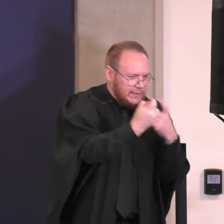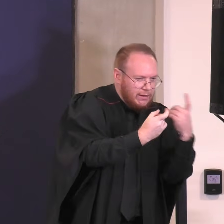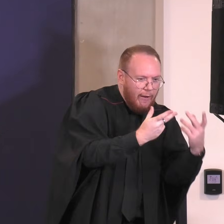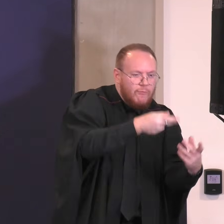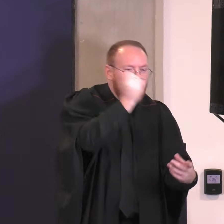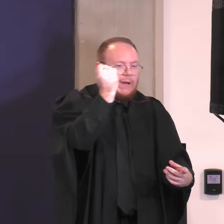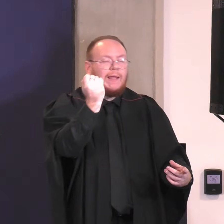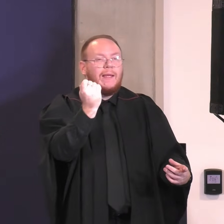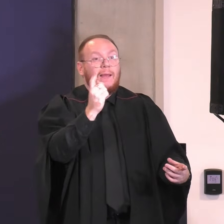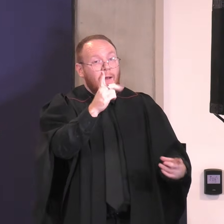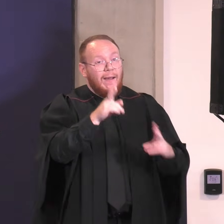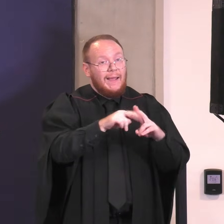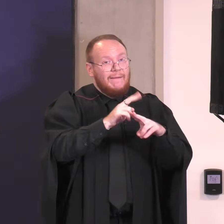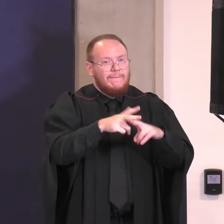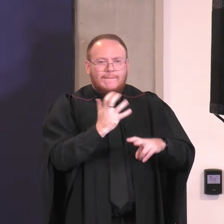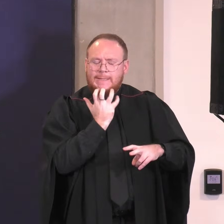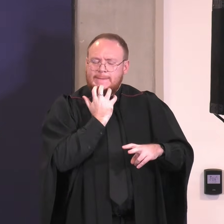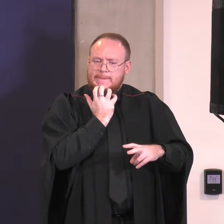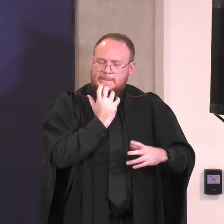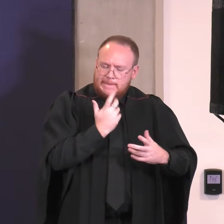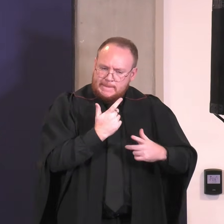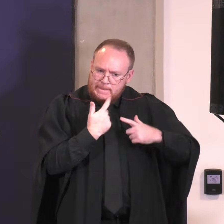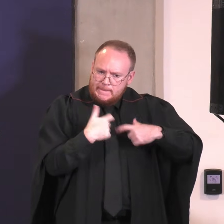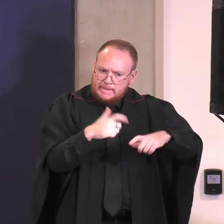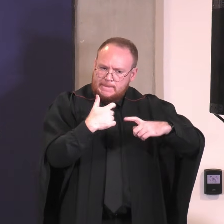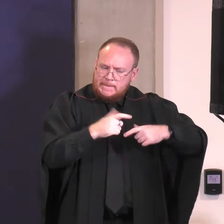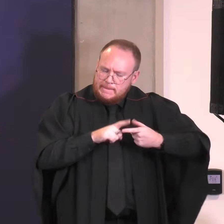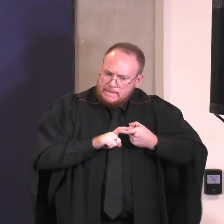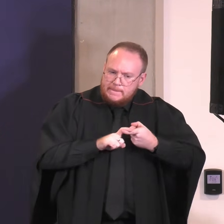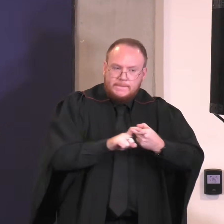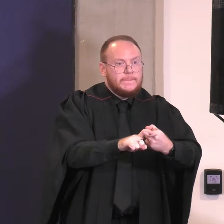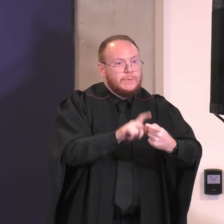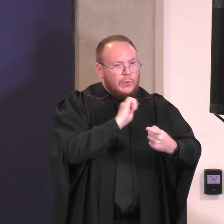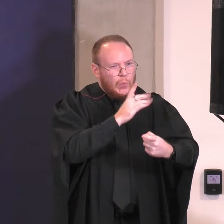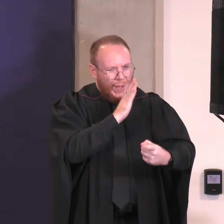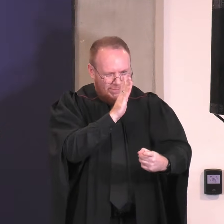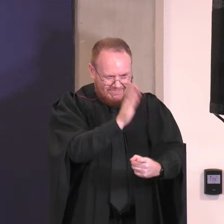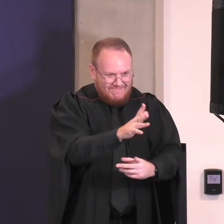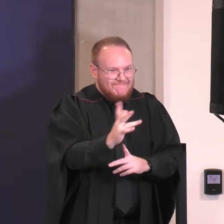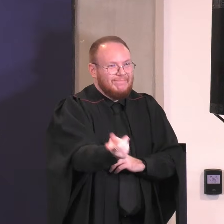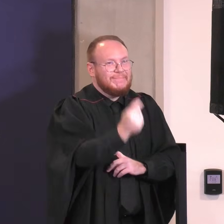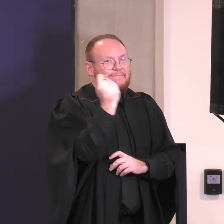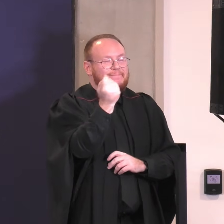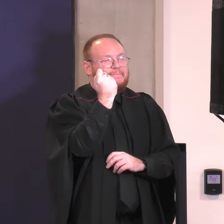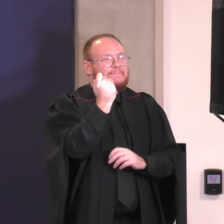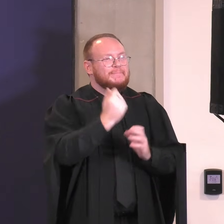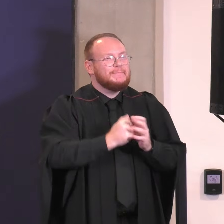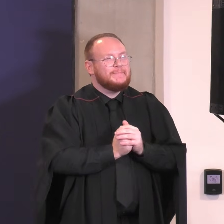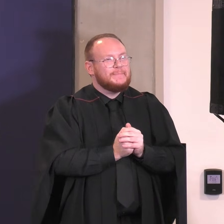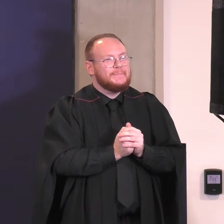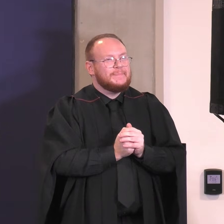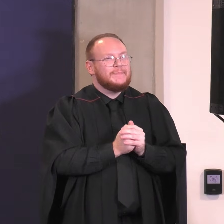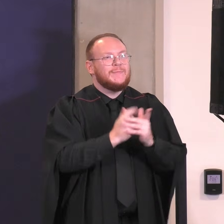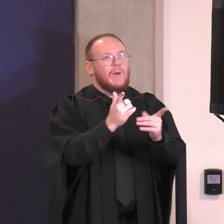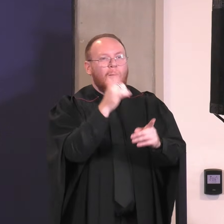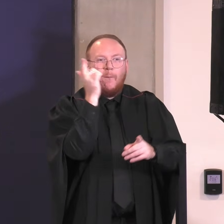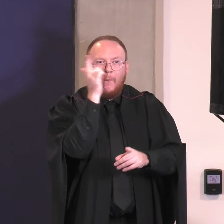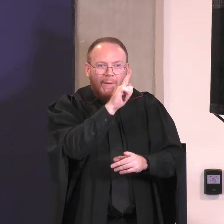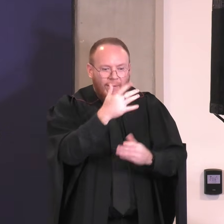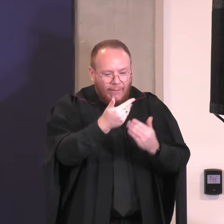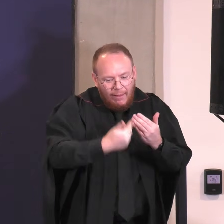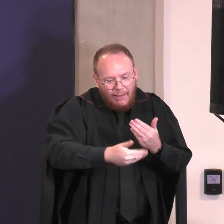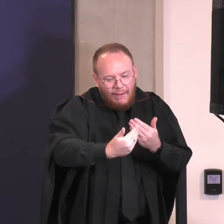and persistence and perseverance, you'll find your way. I wish you every success in the